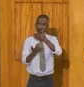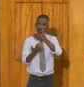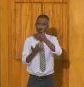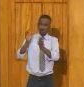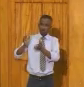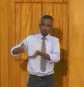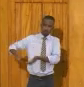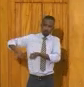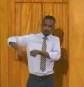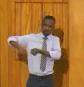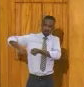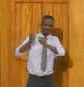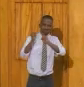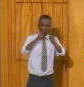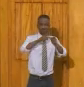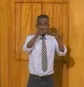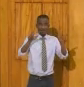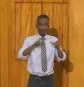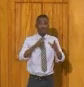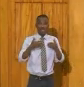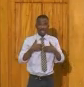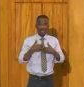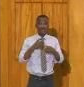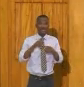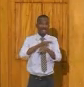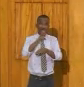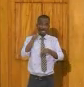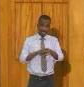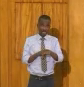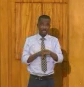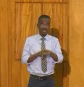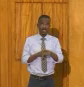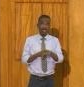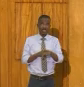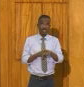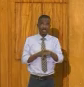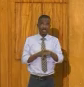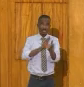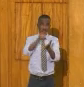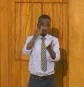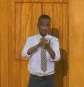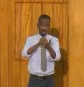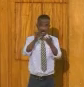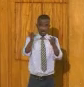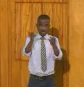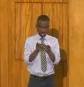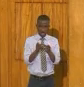Nigeria also we have a national integrated specimen referral network that moves samples, HIV